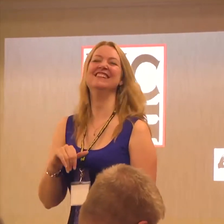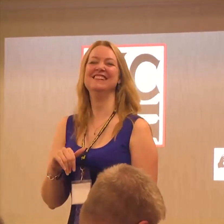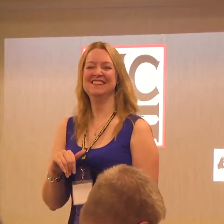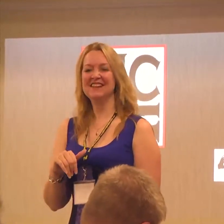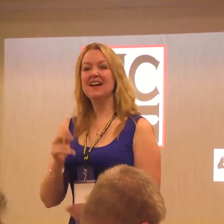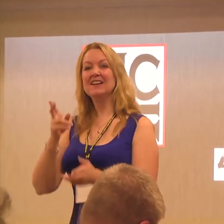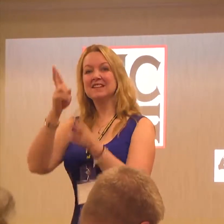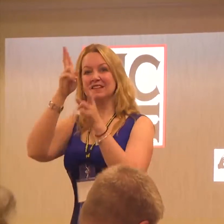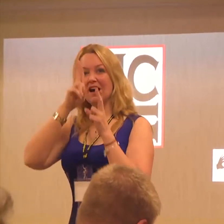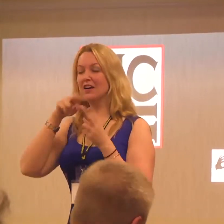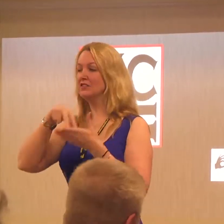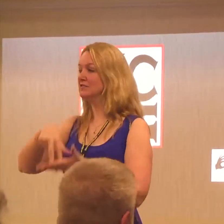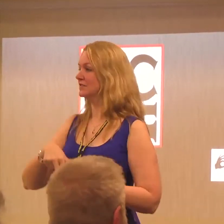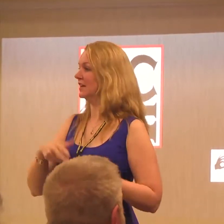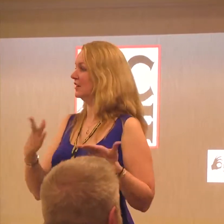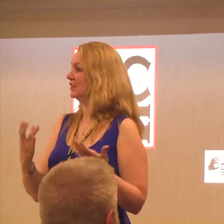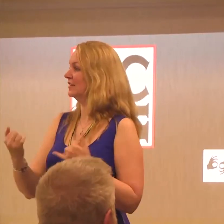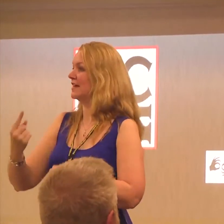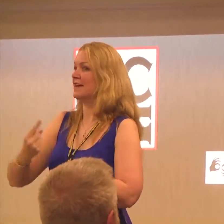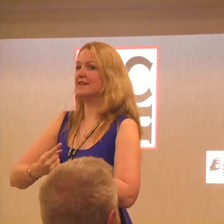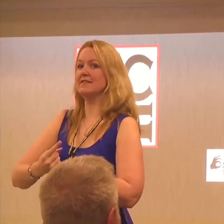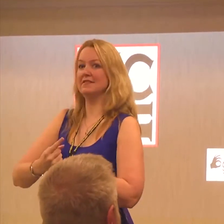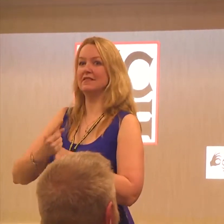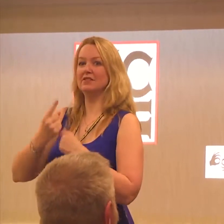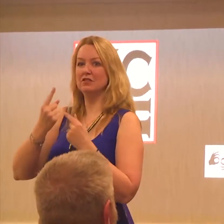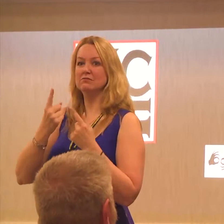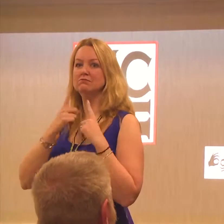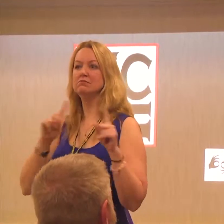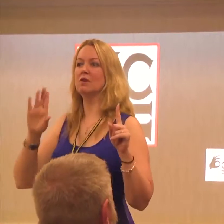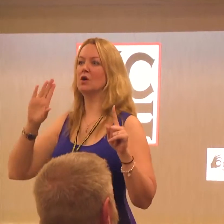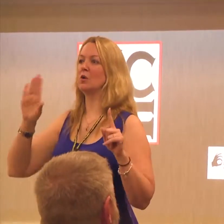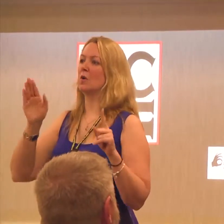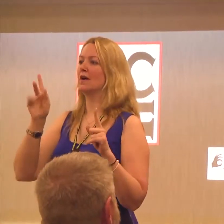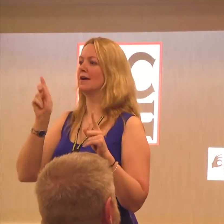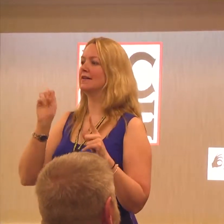It's an honor to stand here before you tonight to deliver your keynote.